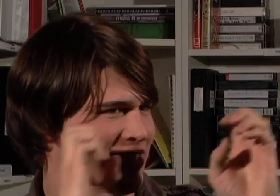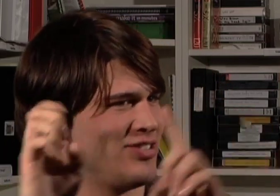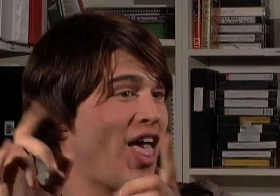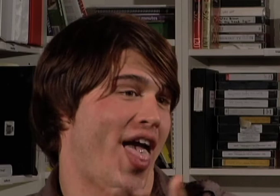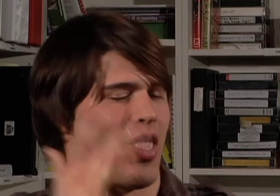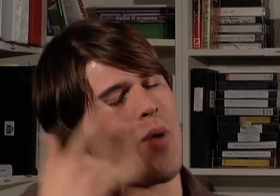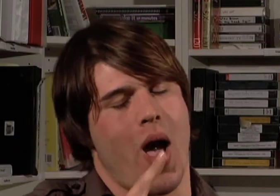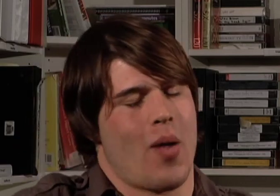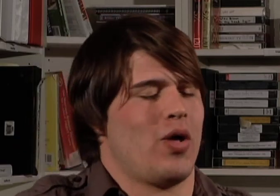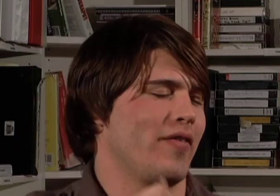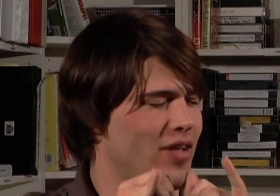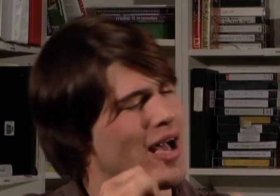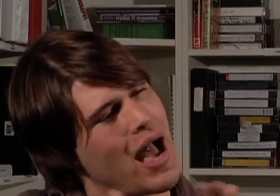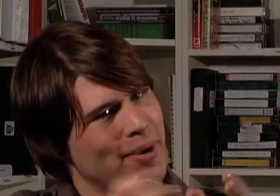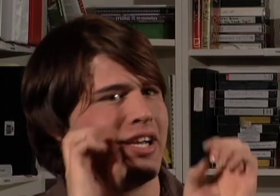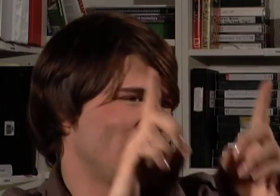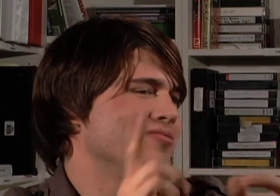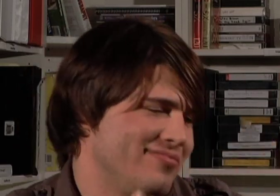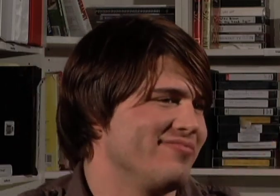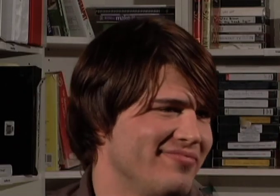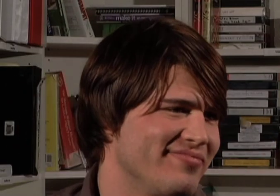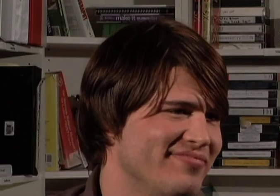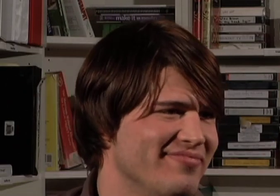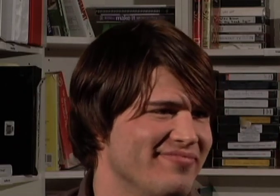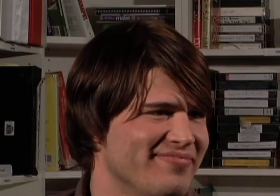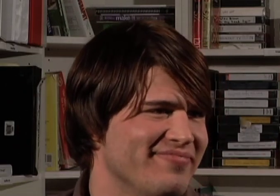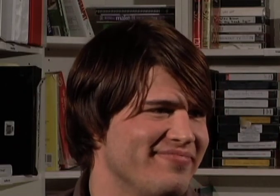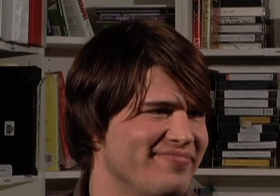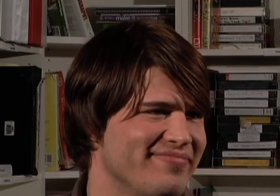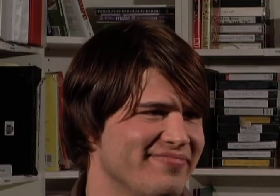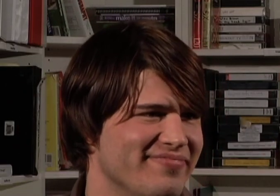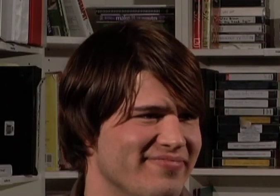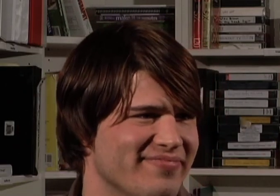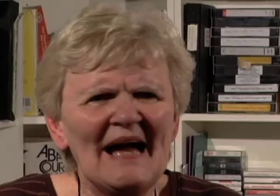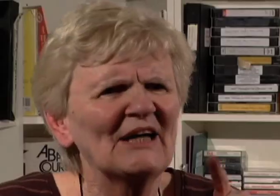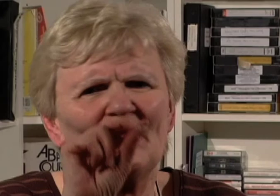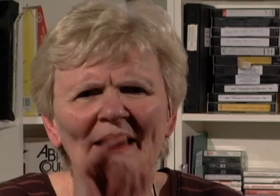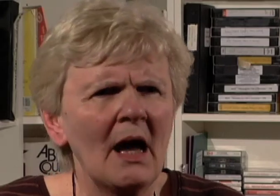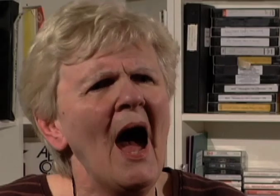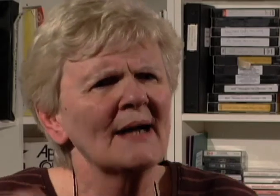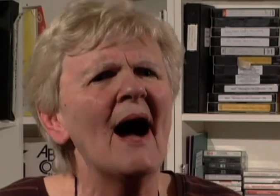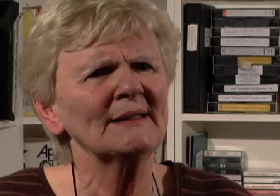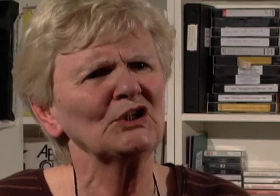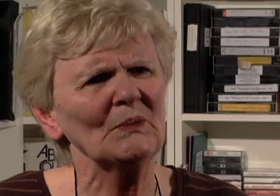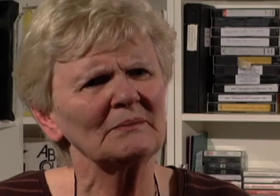that's why I really wanted to participate in this interview, to help educate. Some people will say, you know, "You can't see, so you can't do things." And I can do